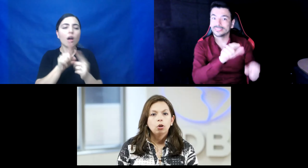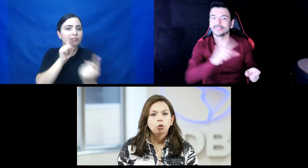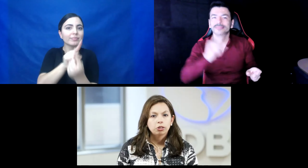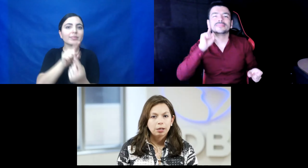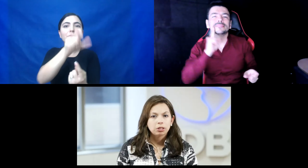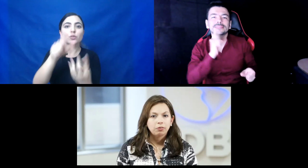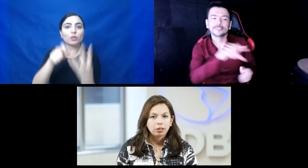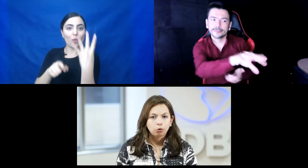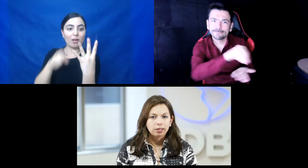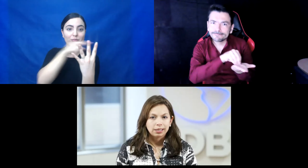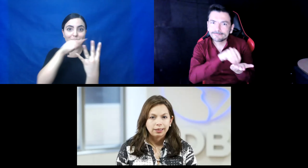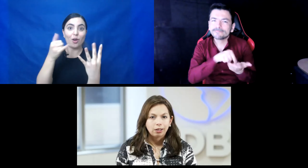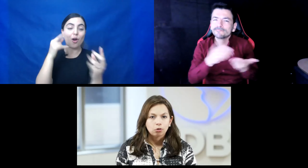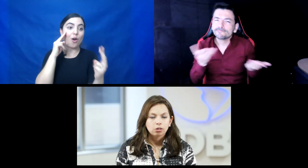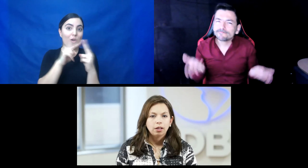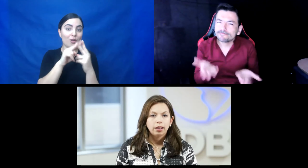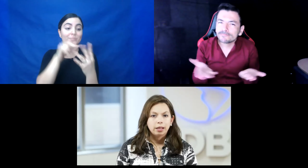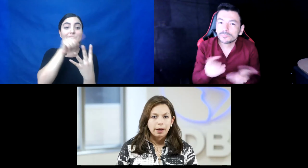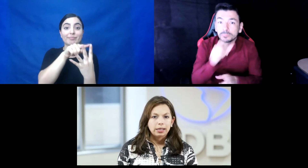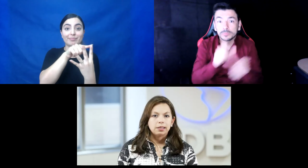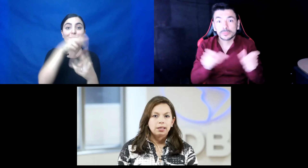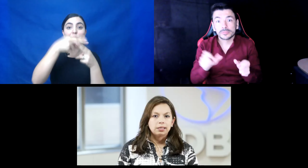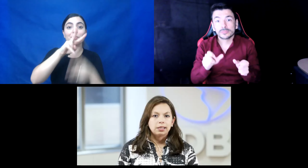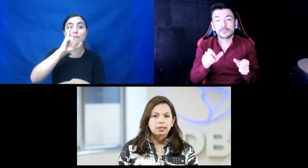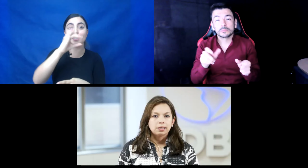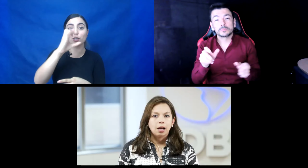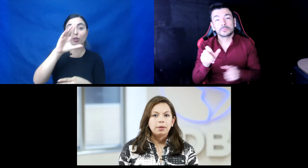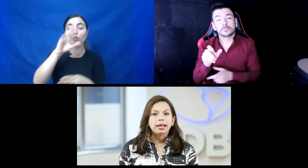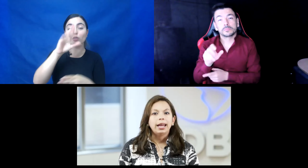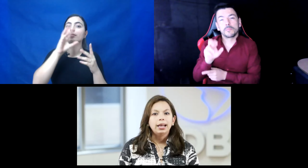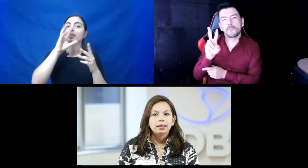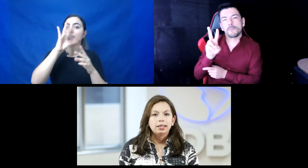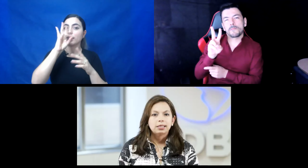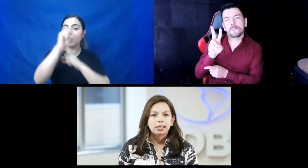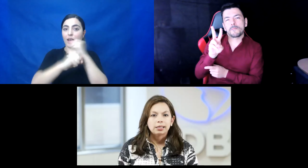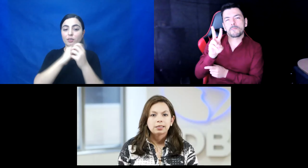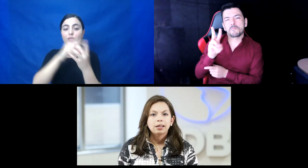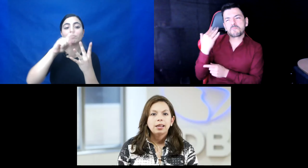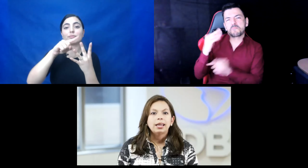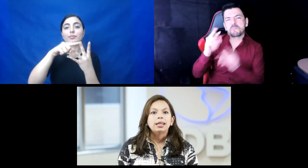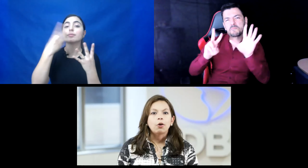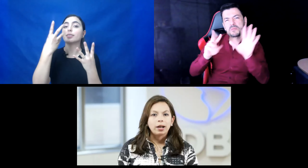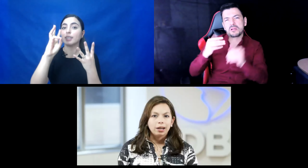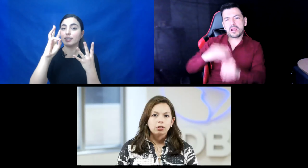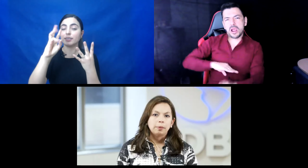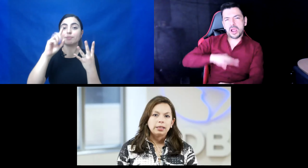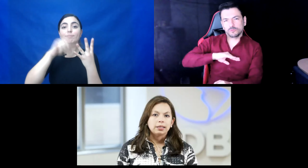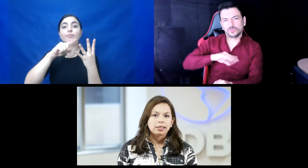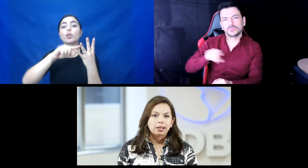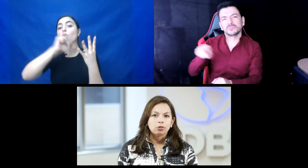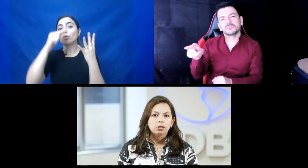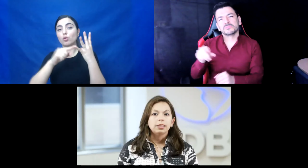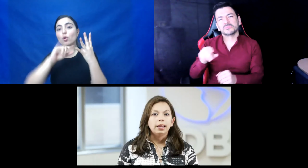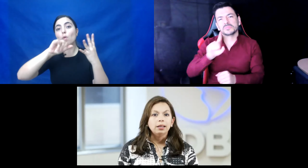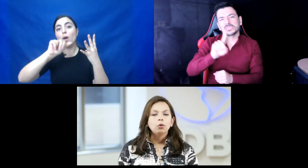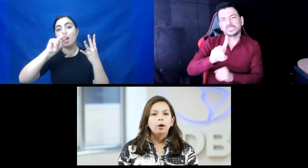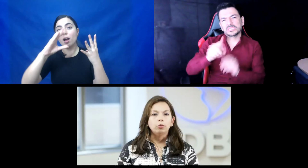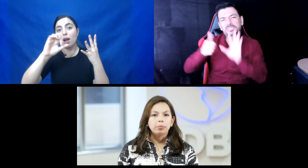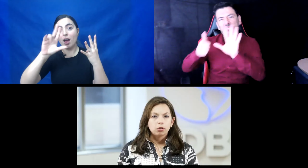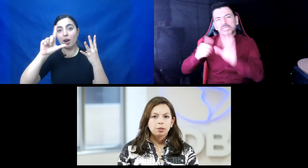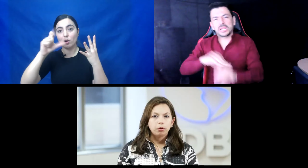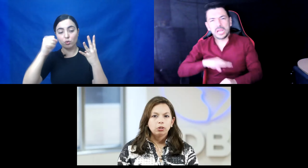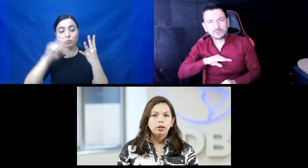persons. We talk about the story of four deaf persons, Damaris, 16 years old, Micaela, 16 years old,